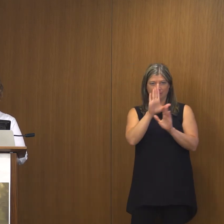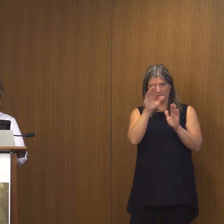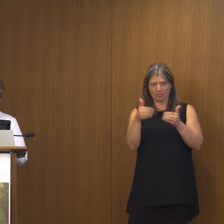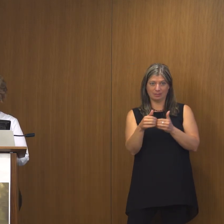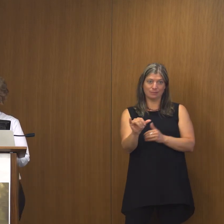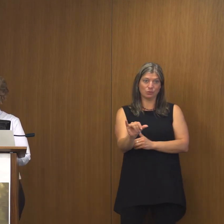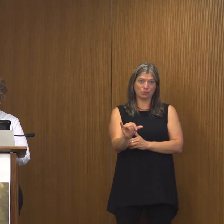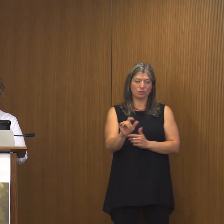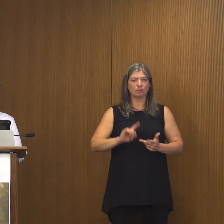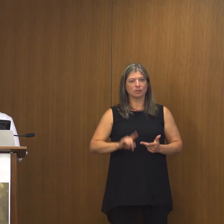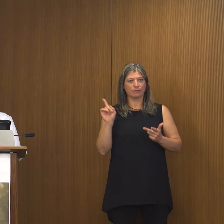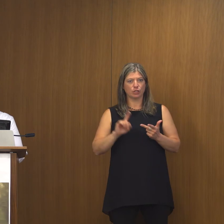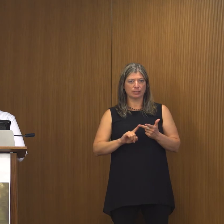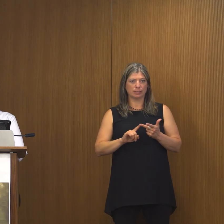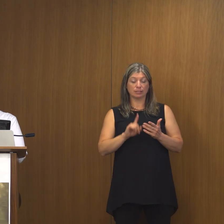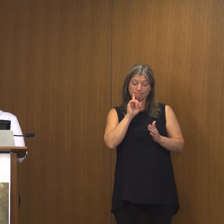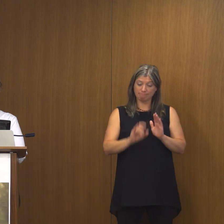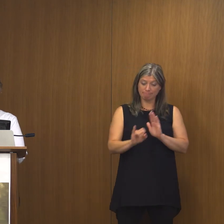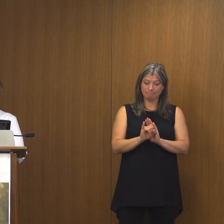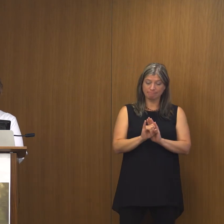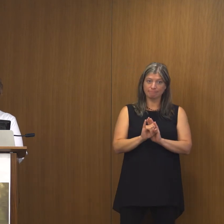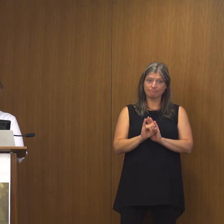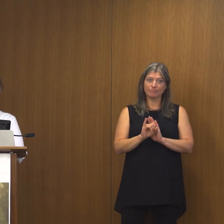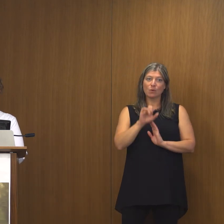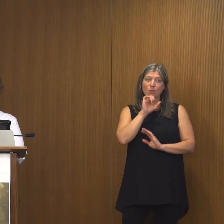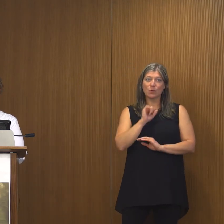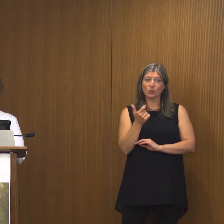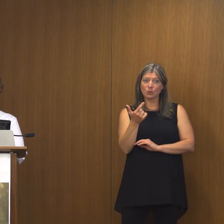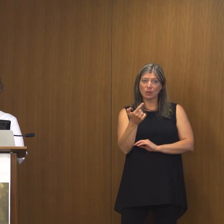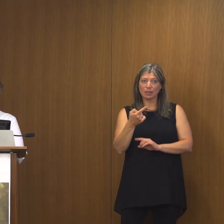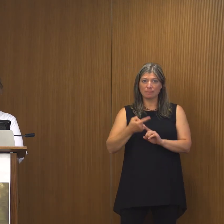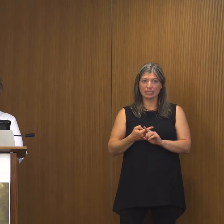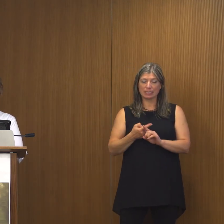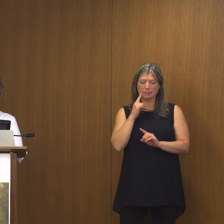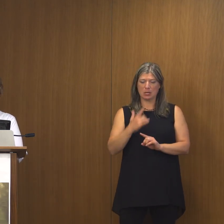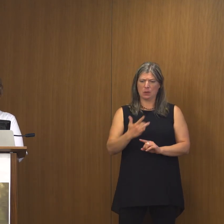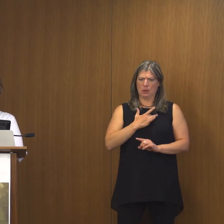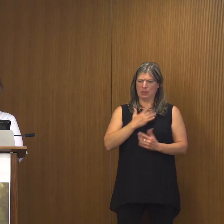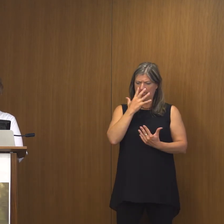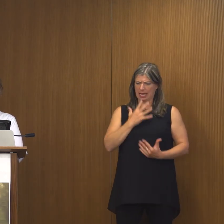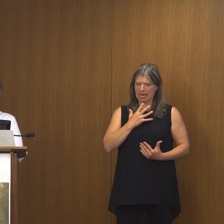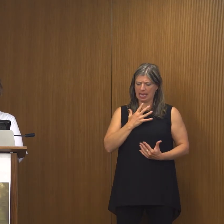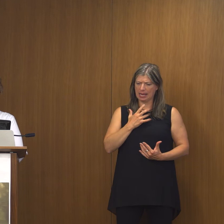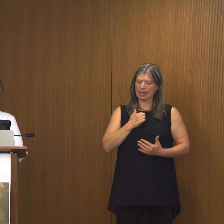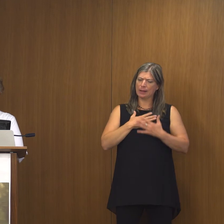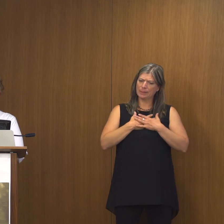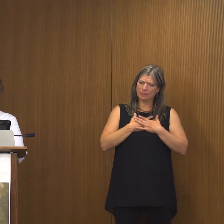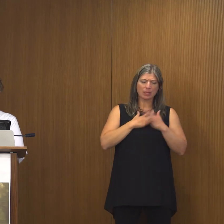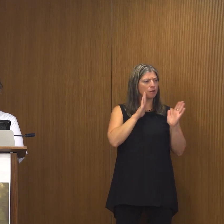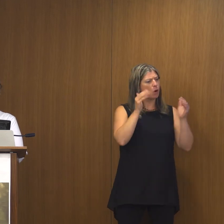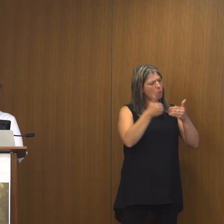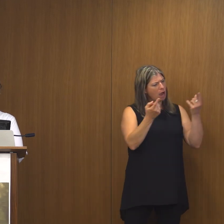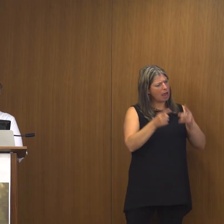autism. When he was diagnosed at just 21 months, my sadness surprised me. I had always thought that if autism